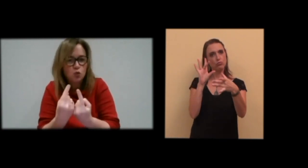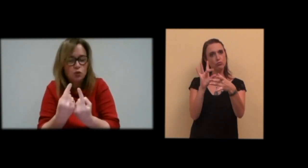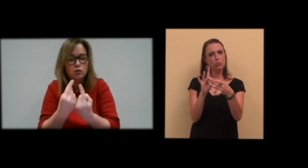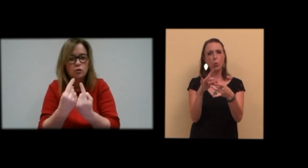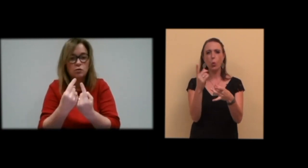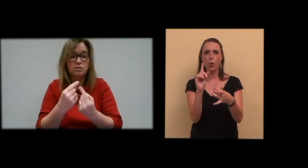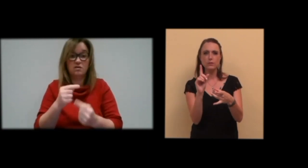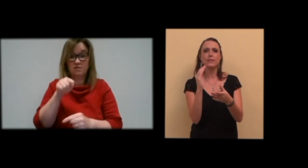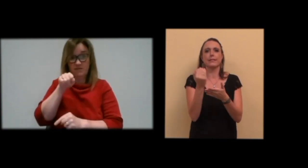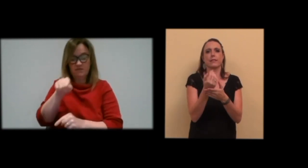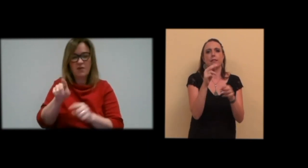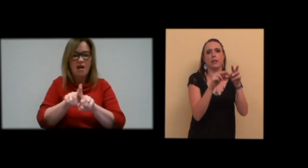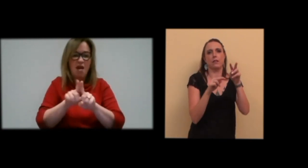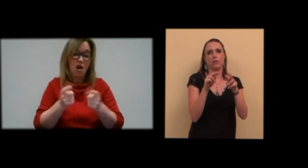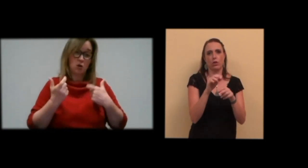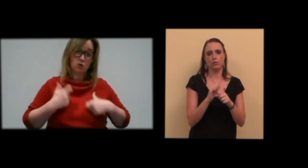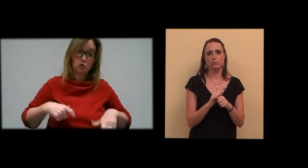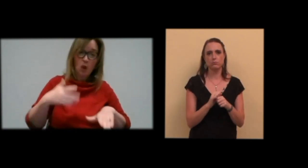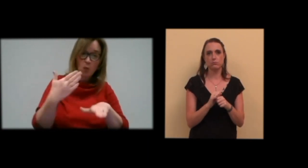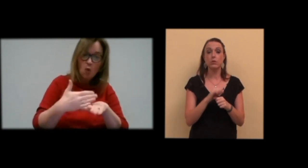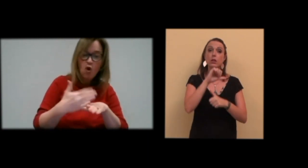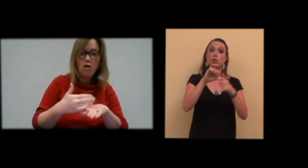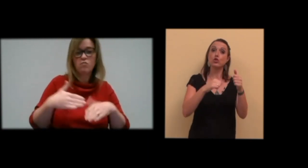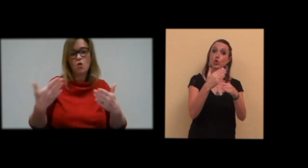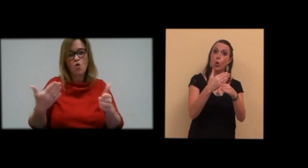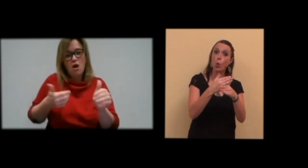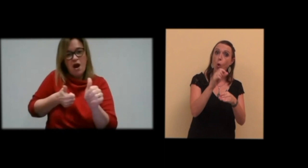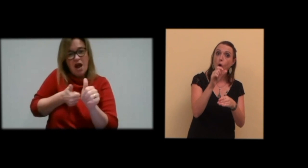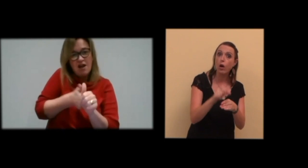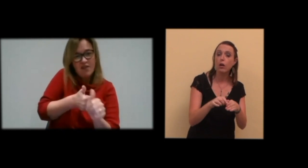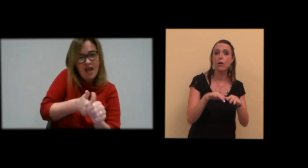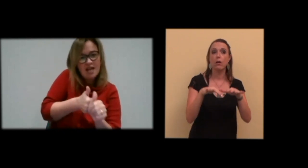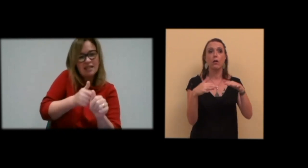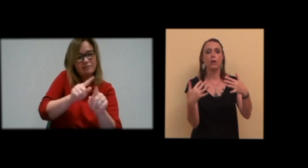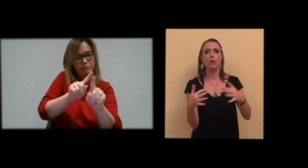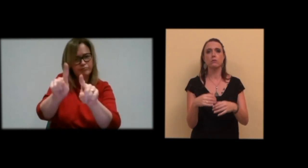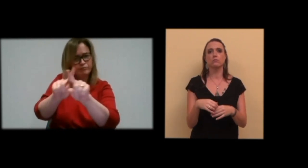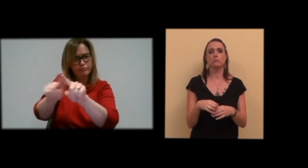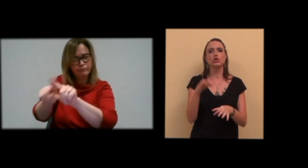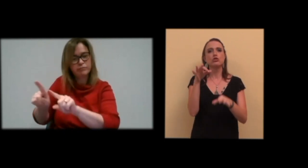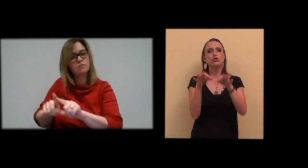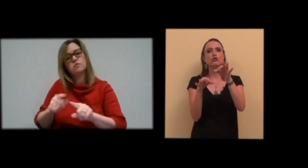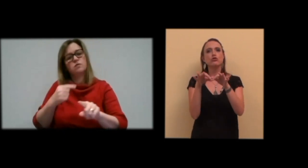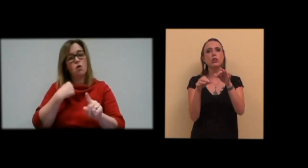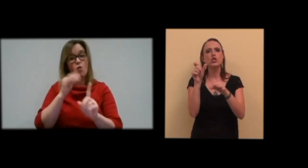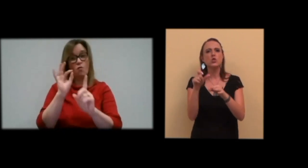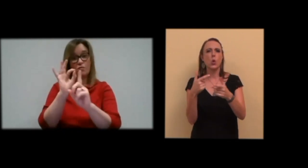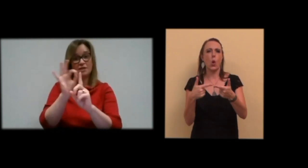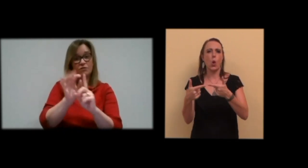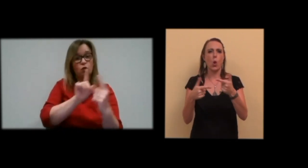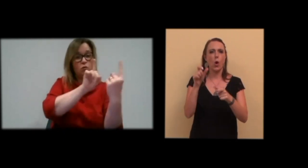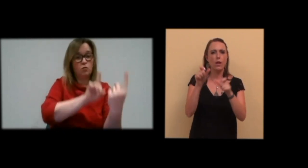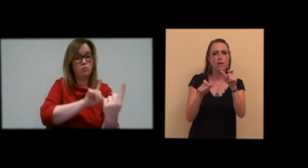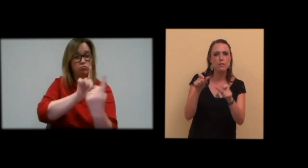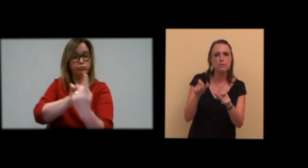And it was professionals that were linked with safeguarding issues. So other social workers or advocates who